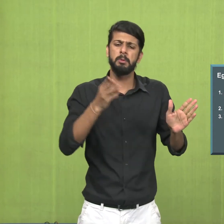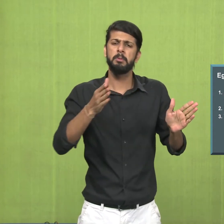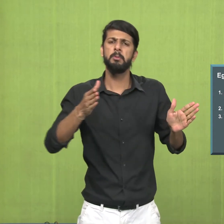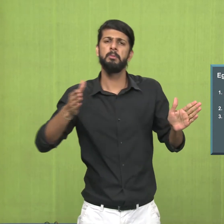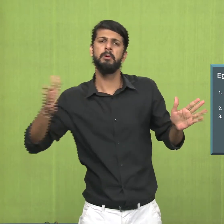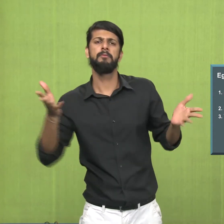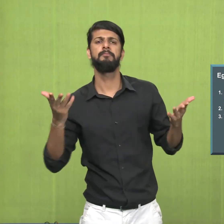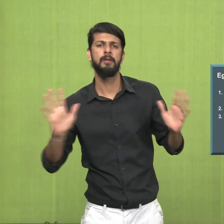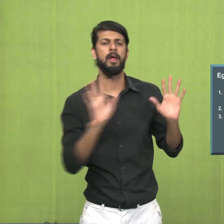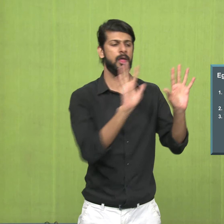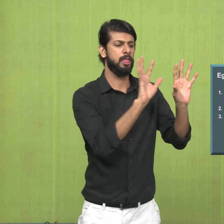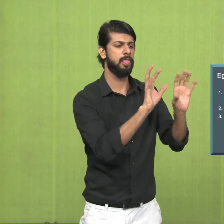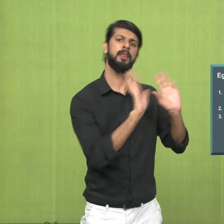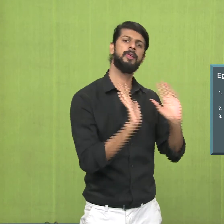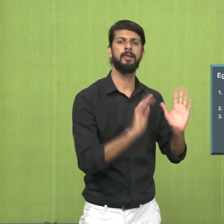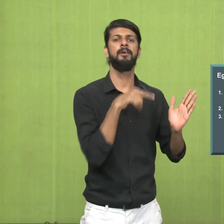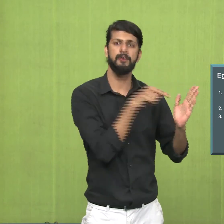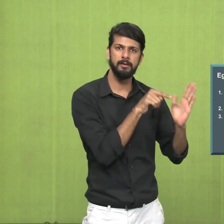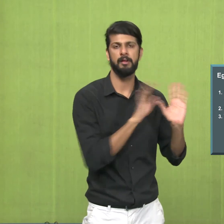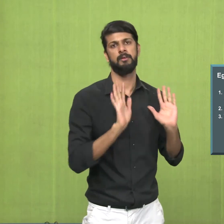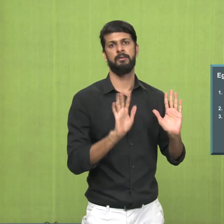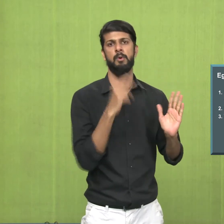but it is not waterproof.